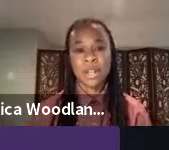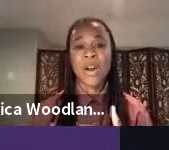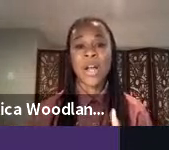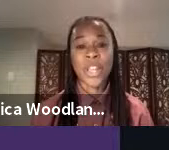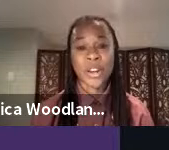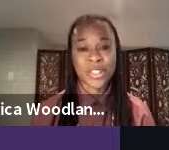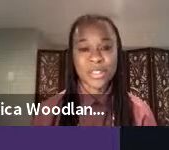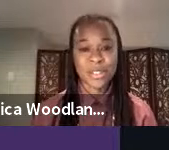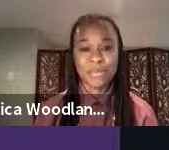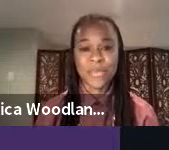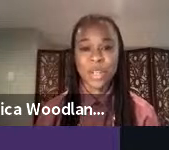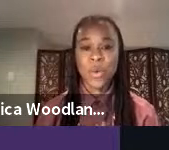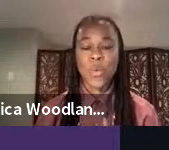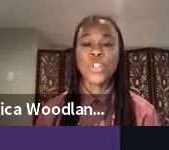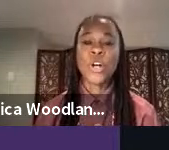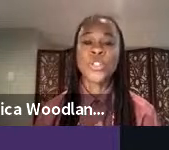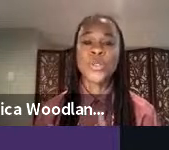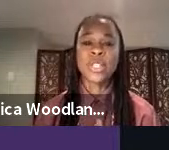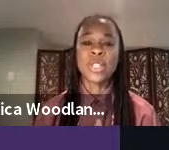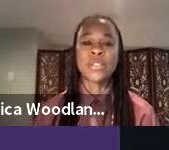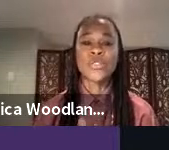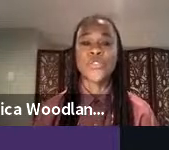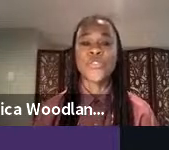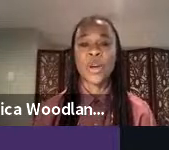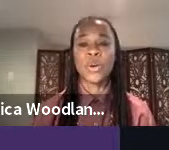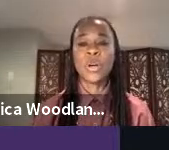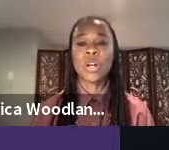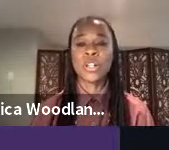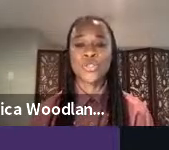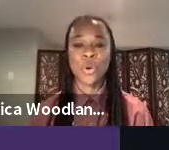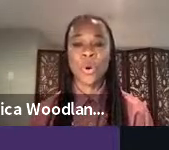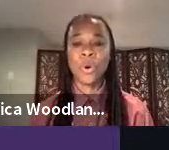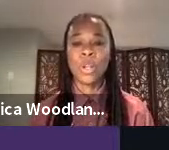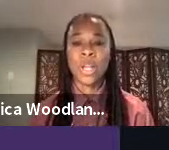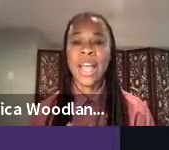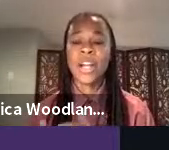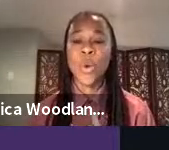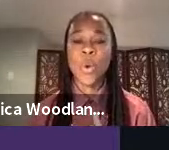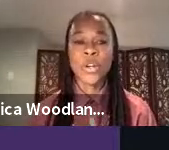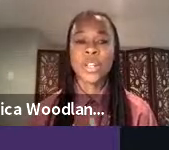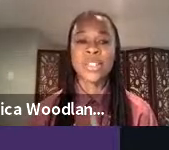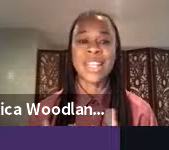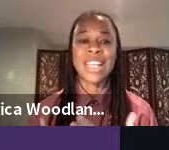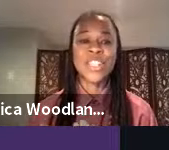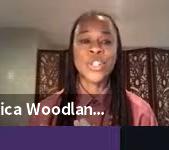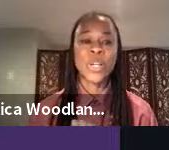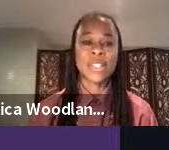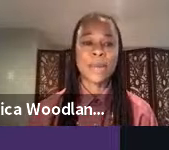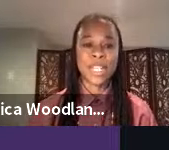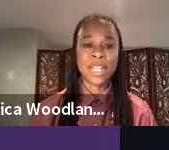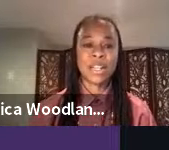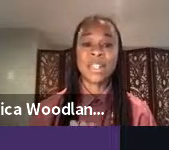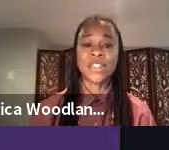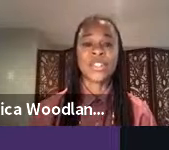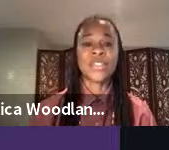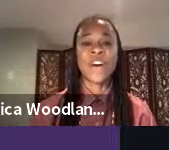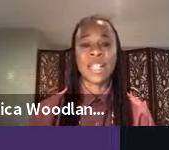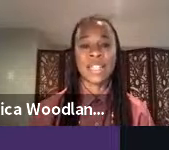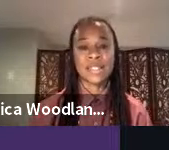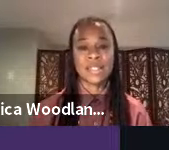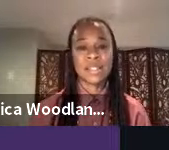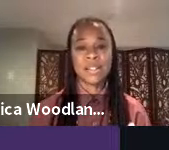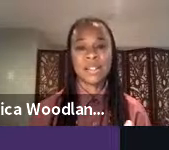complex, our healthcare system, which also seeks to surveil, control, and coerce us into accepting